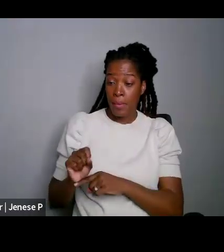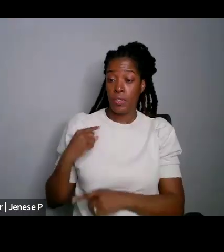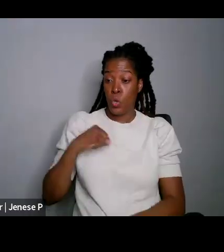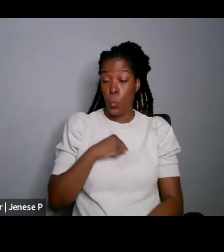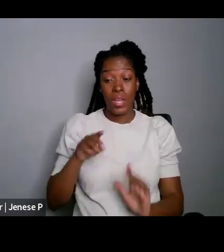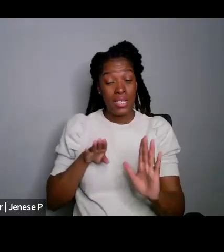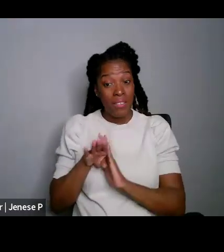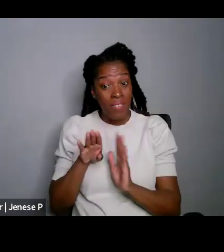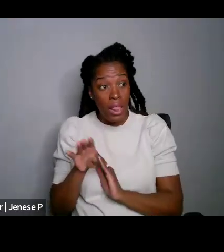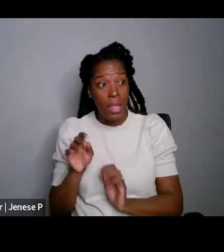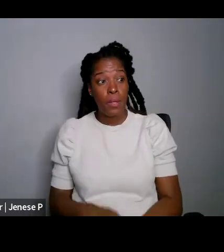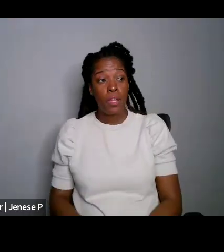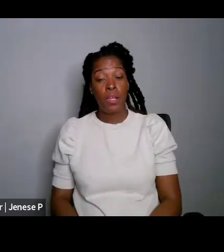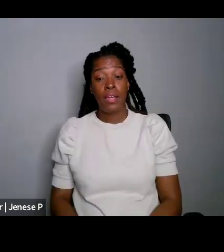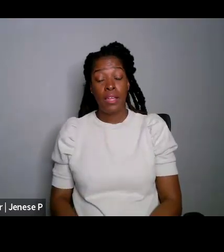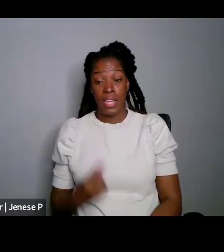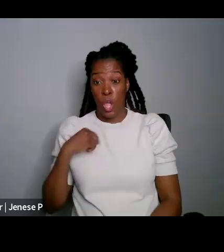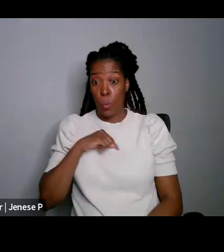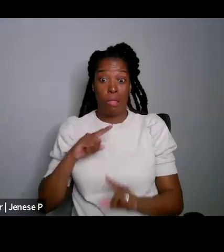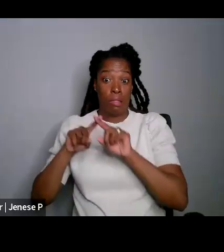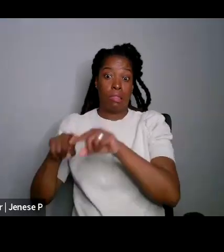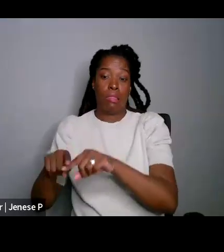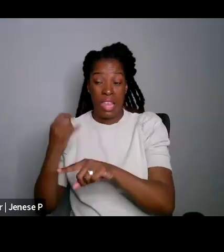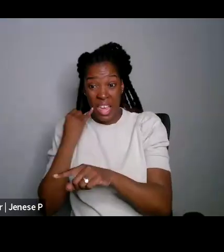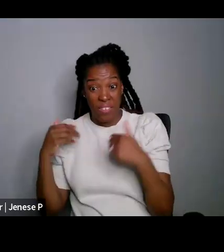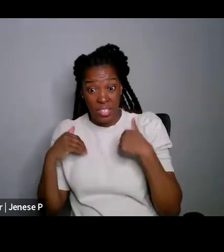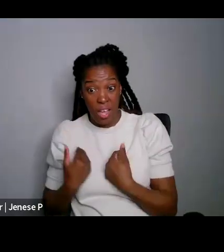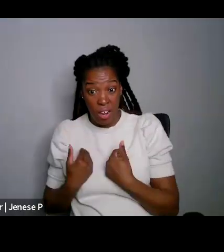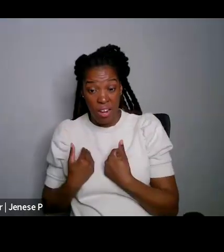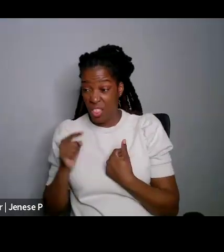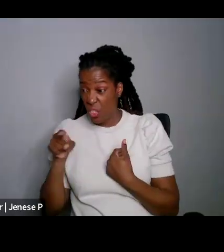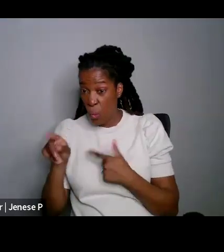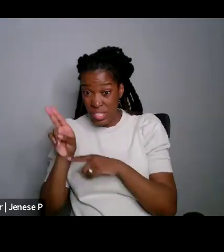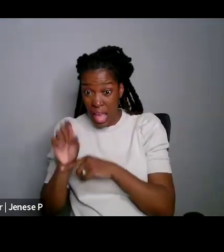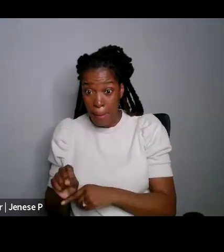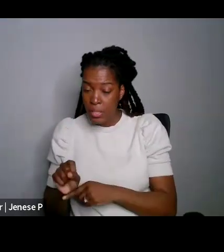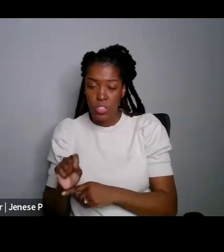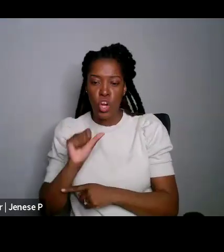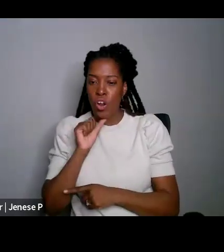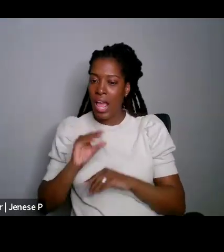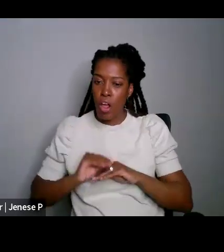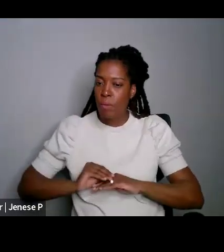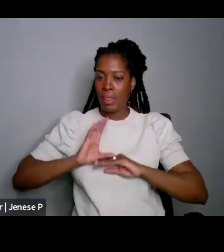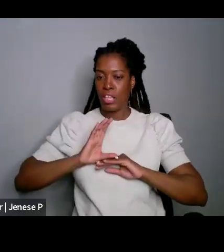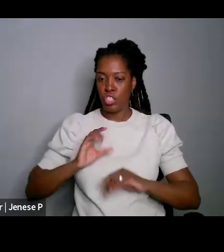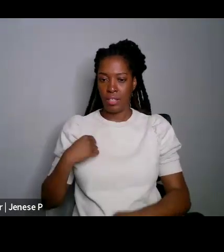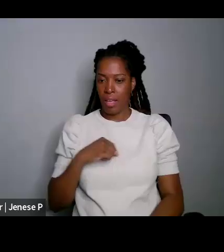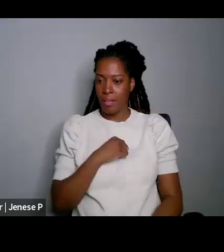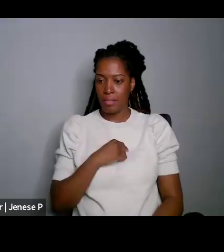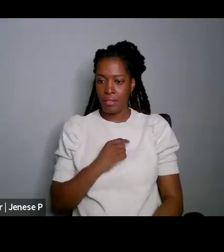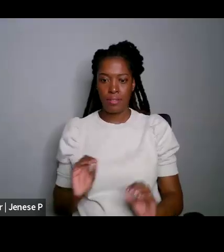that we flip to when we're exhausted, is that they don't actually replenish us.